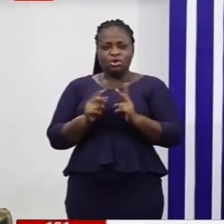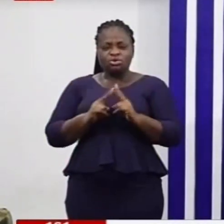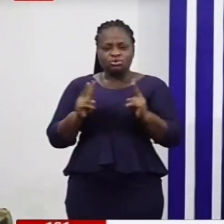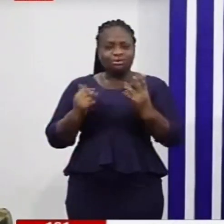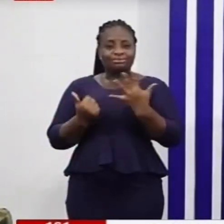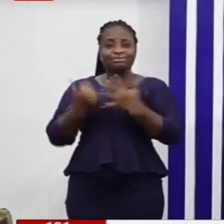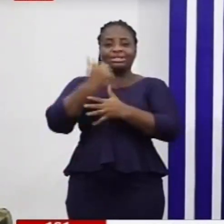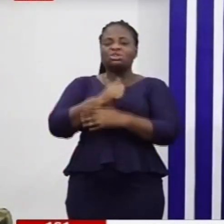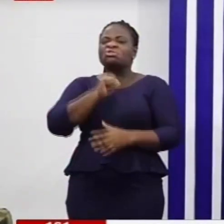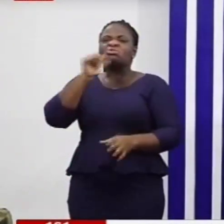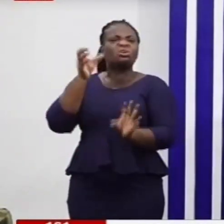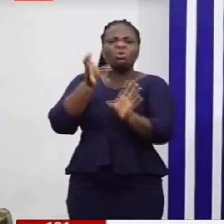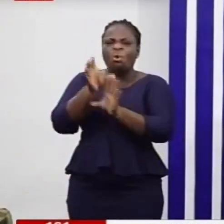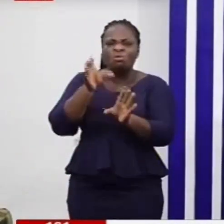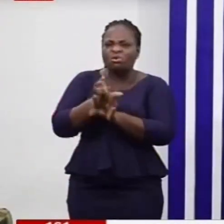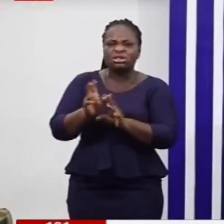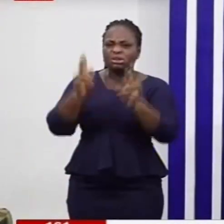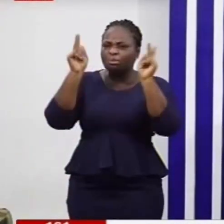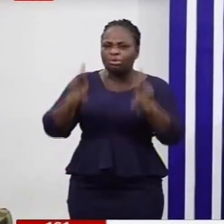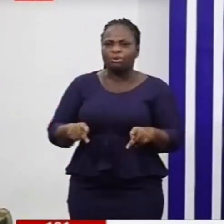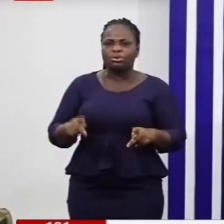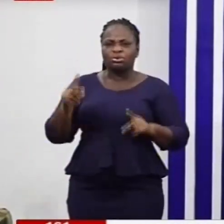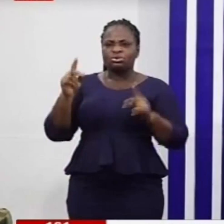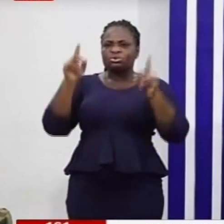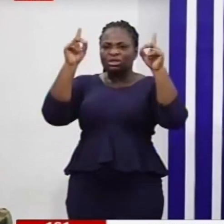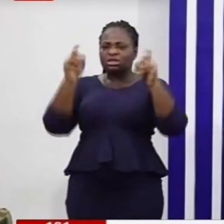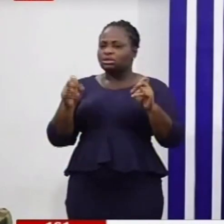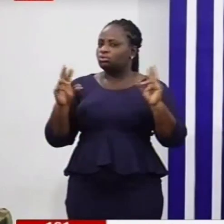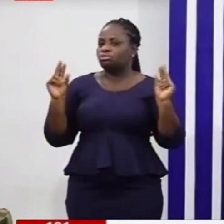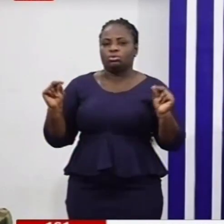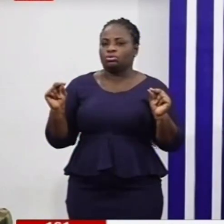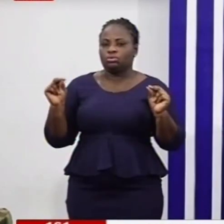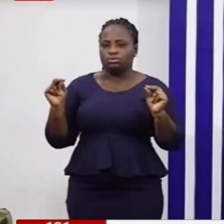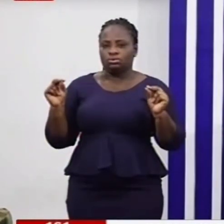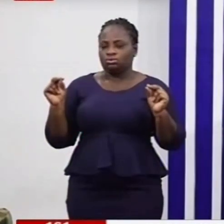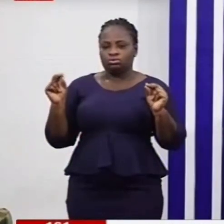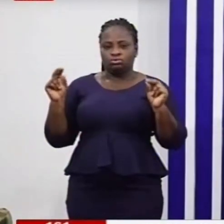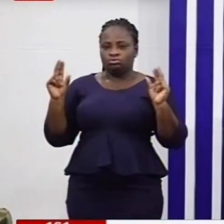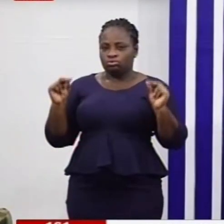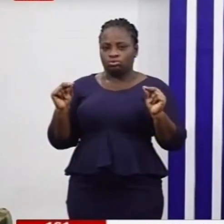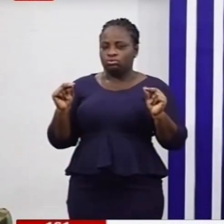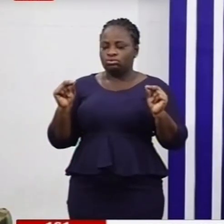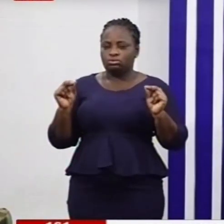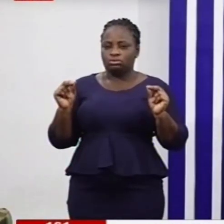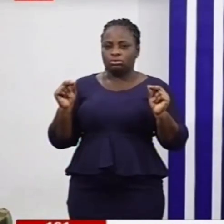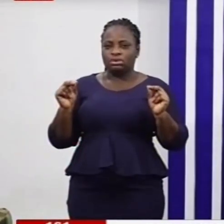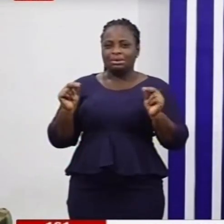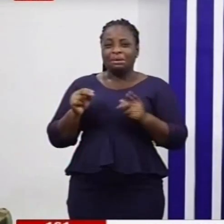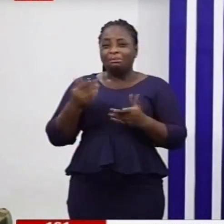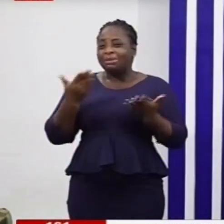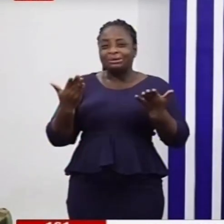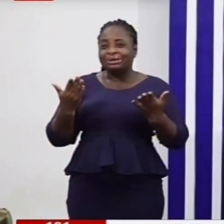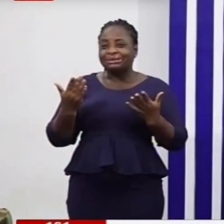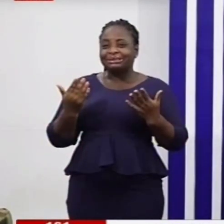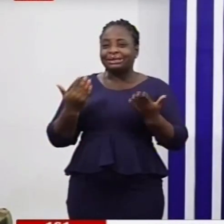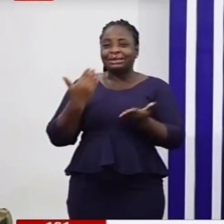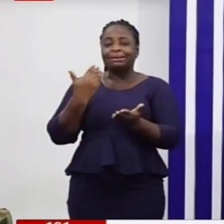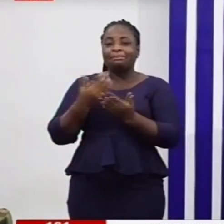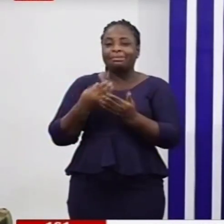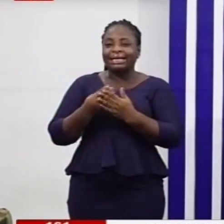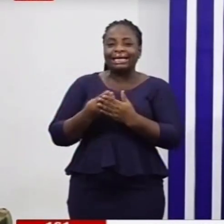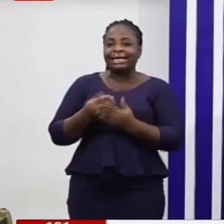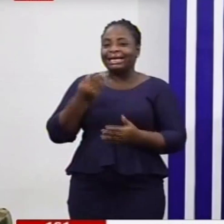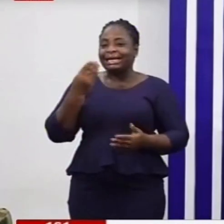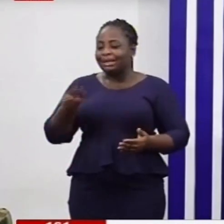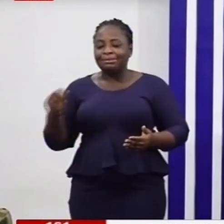it's not a compulsory test of everybody in the neighborhood or in these districts, because even logistically, we can't do that.